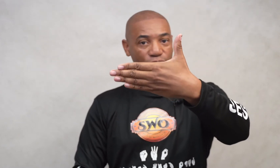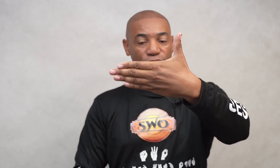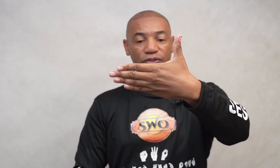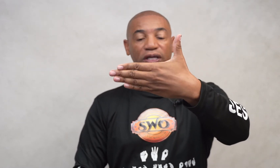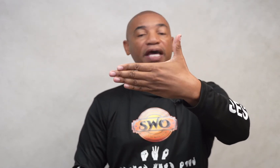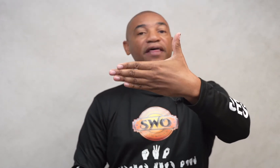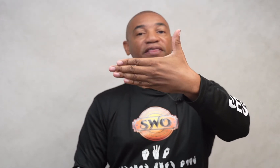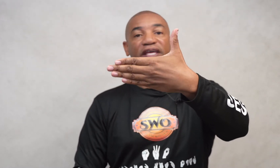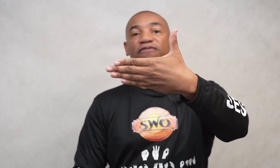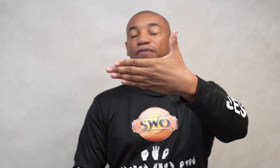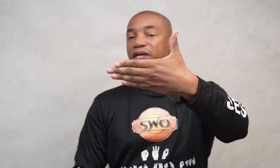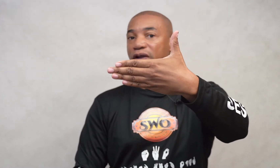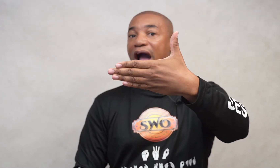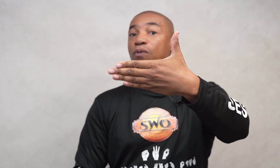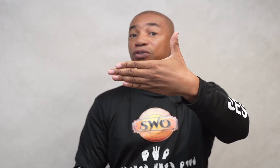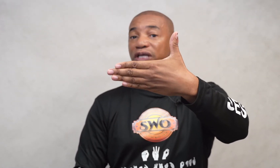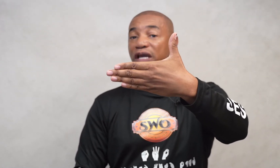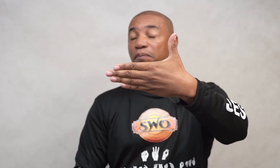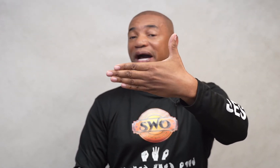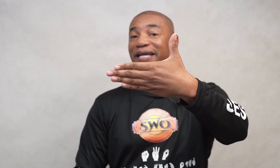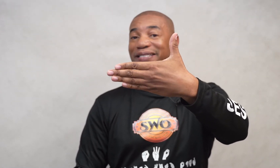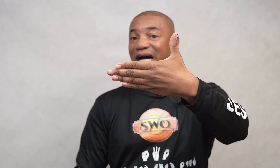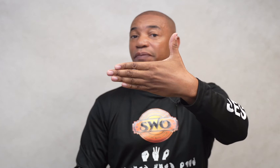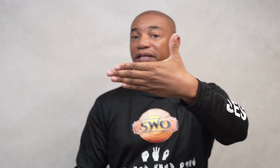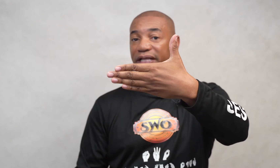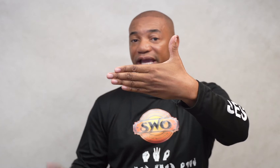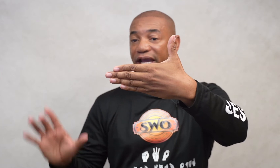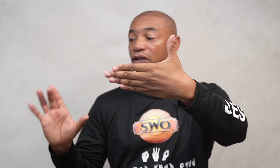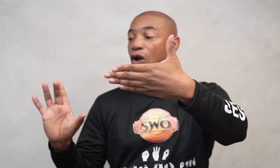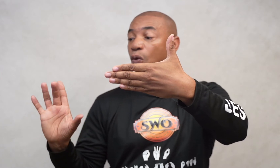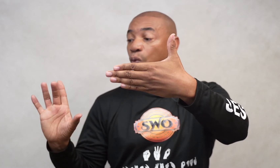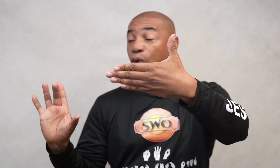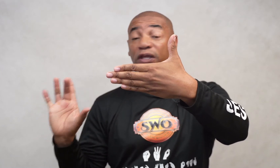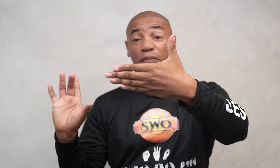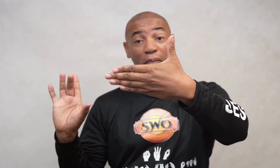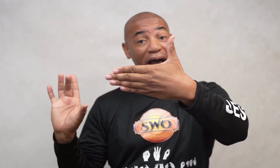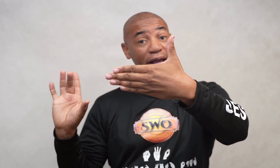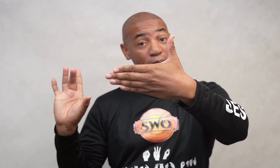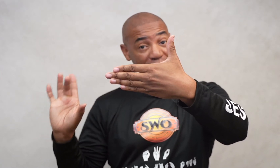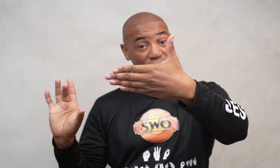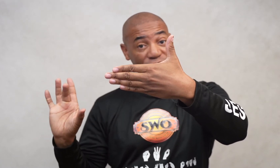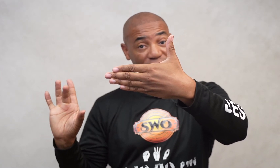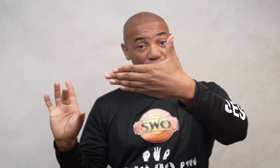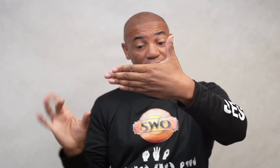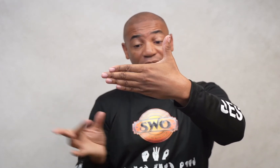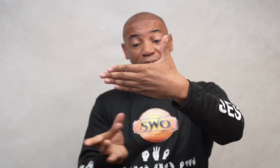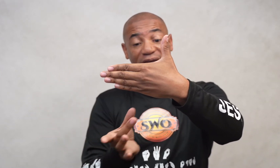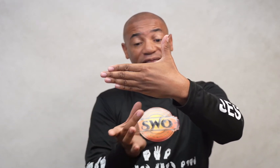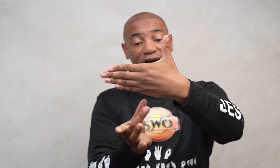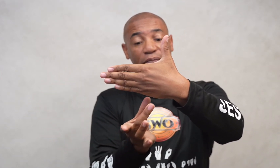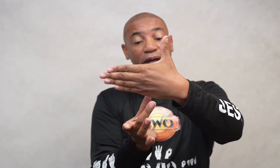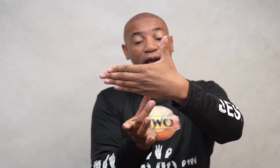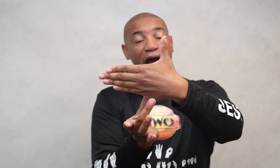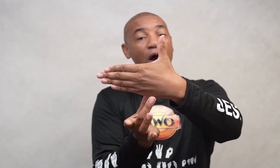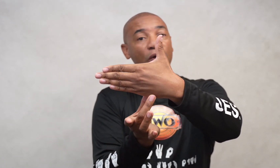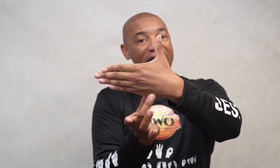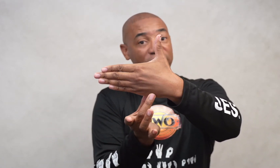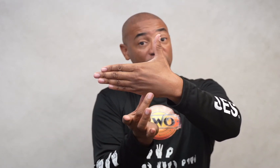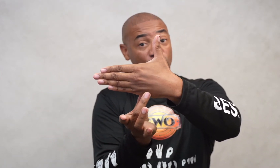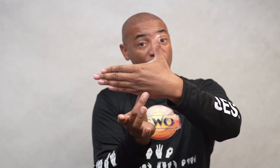upwards. Then from here, I will take my dominant hand with my middle finger and my thumb. I will actually grip